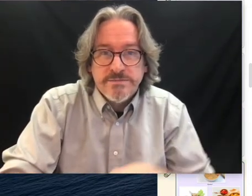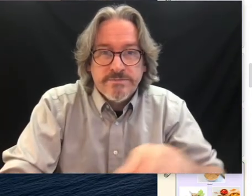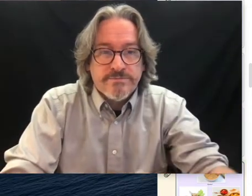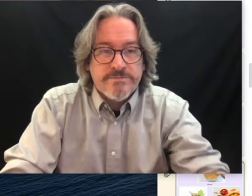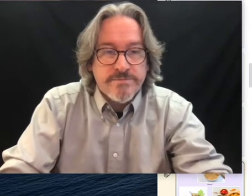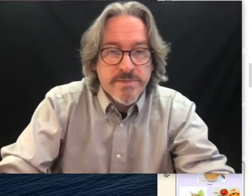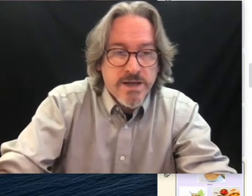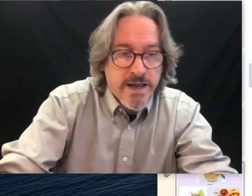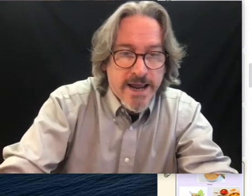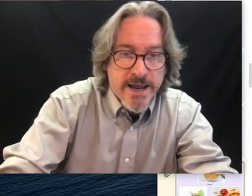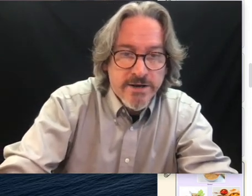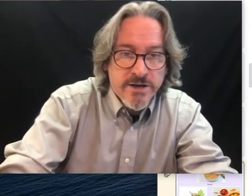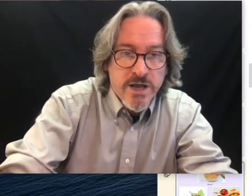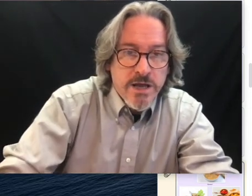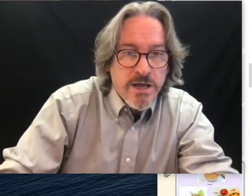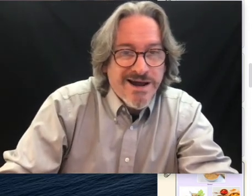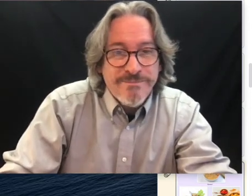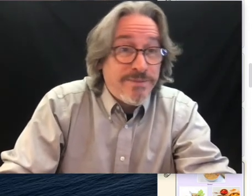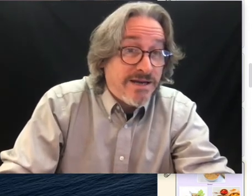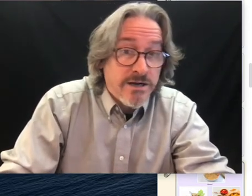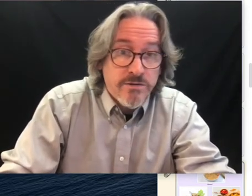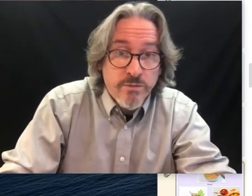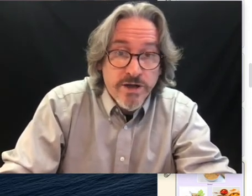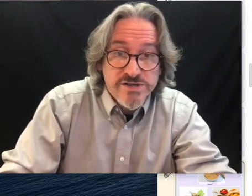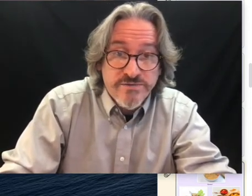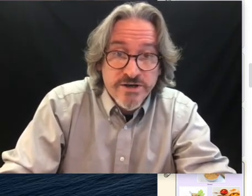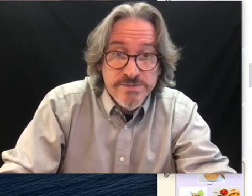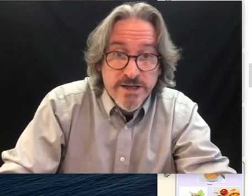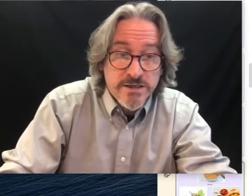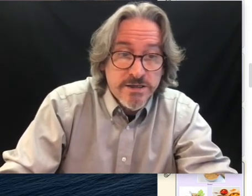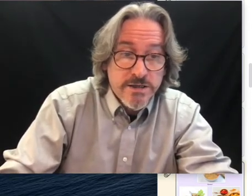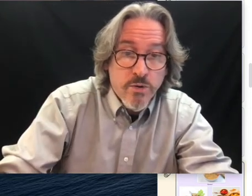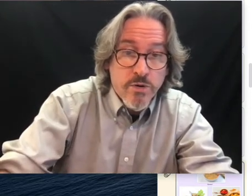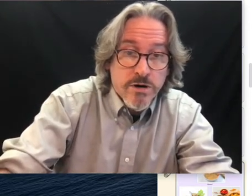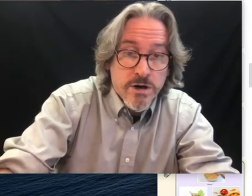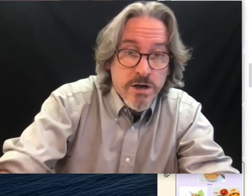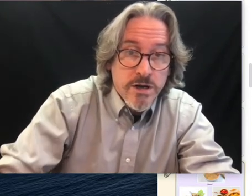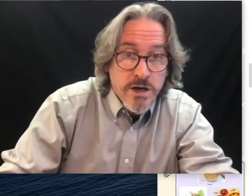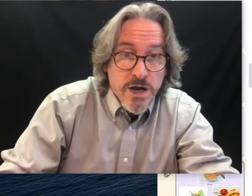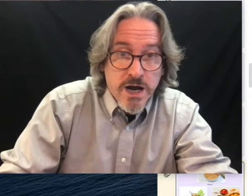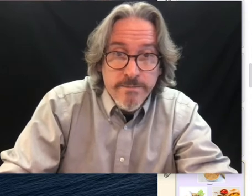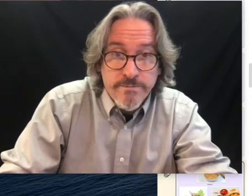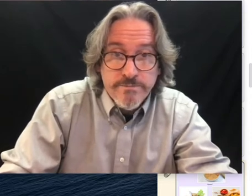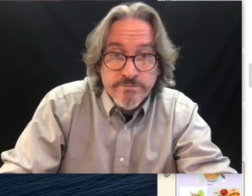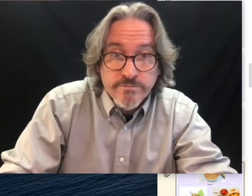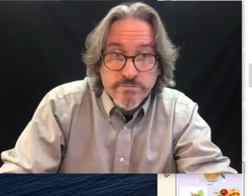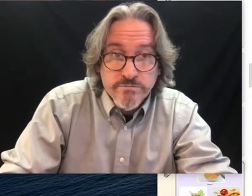Hummus and pita, we also fingerspelled, or